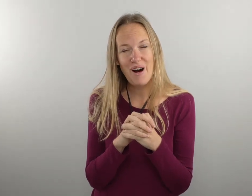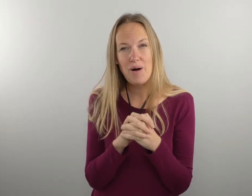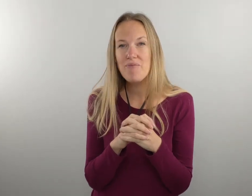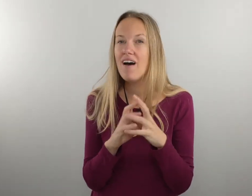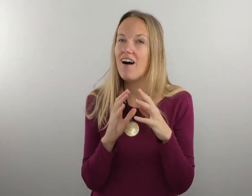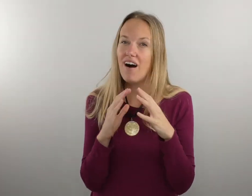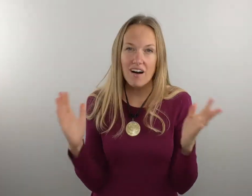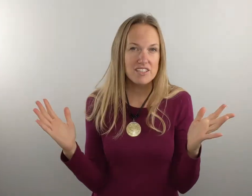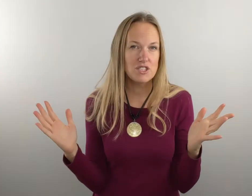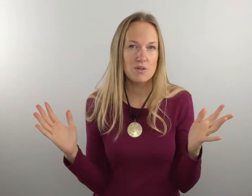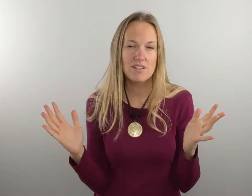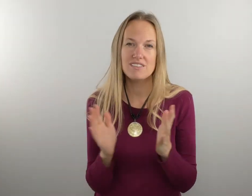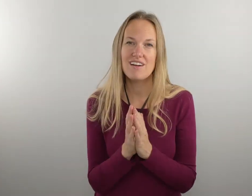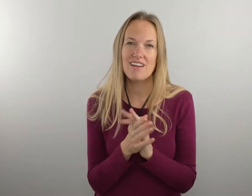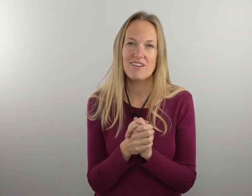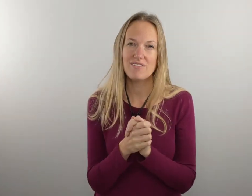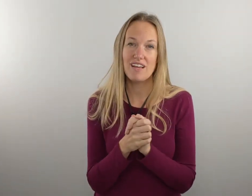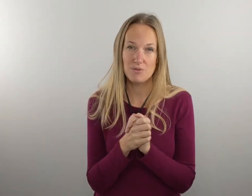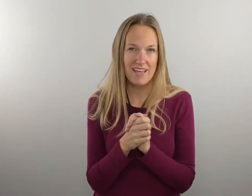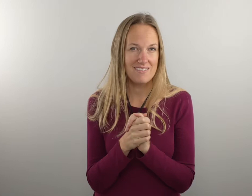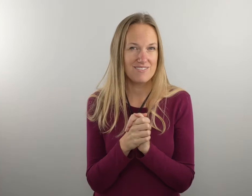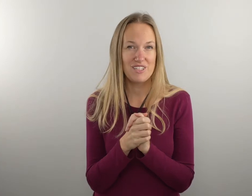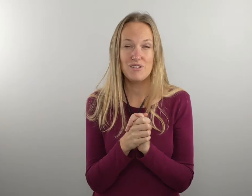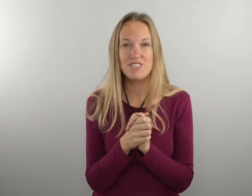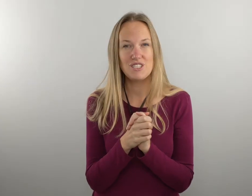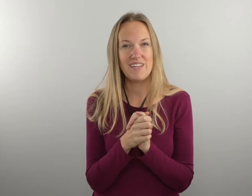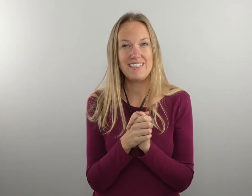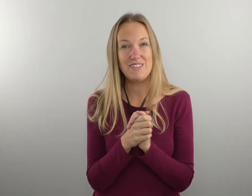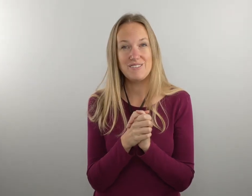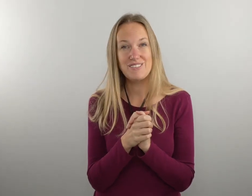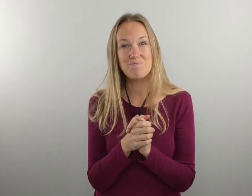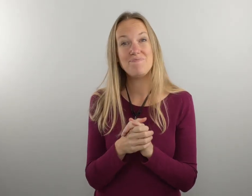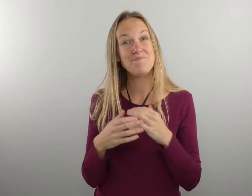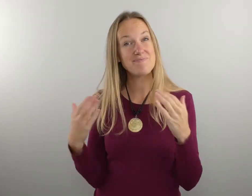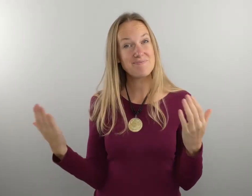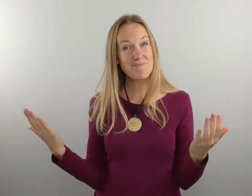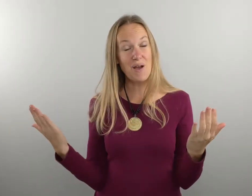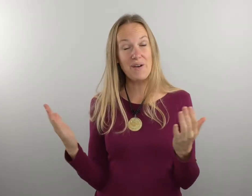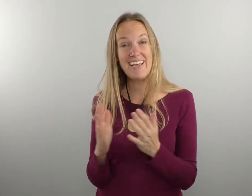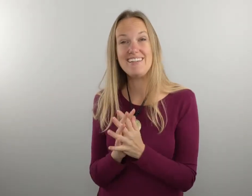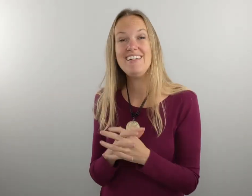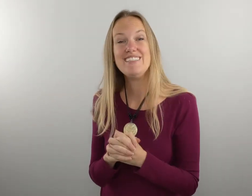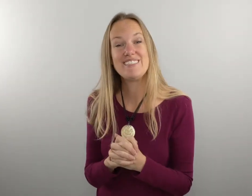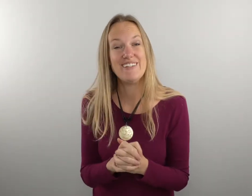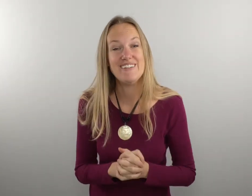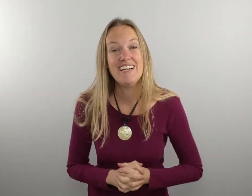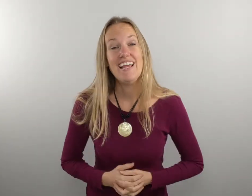signlanguageworship.com. All the tutorials are there as well for you to enjoy and use. Okay, so the